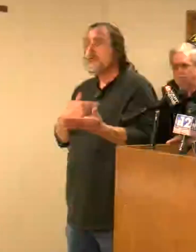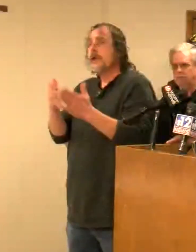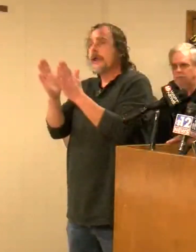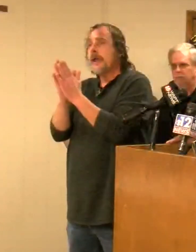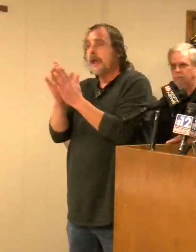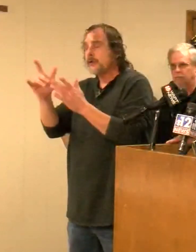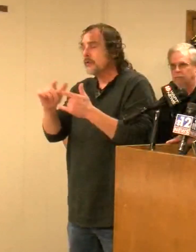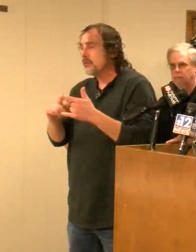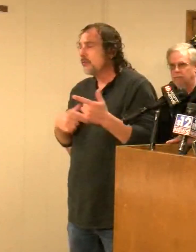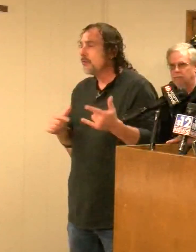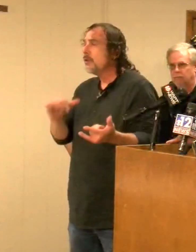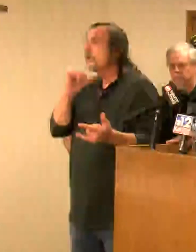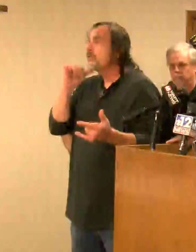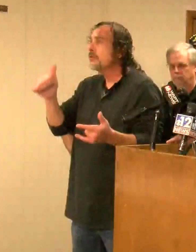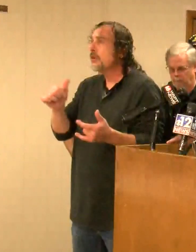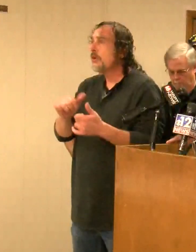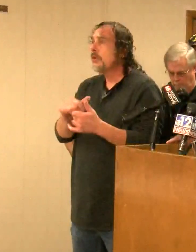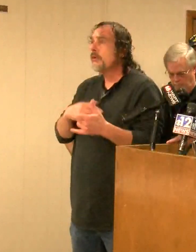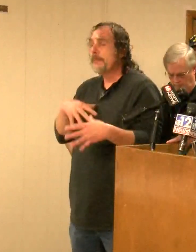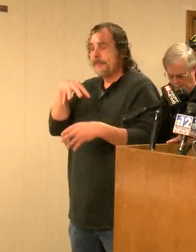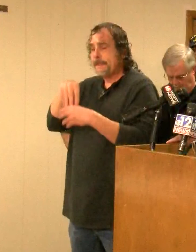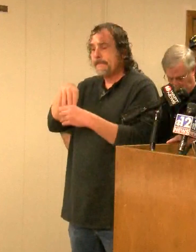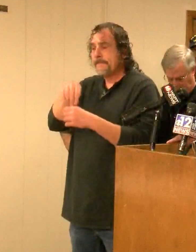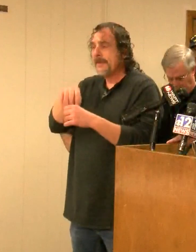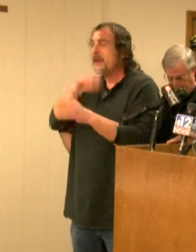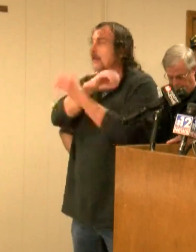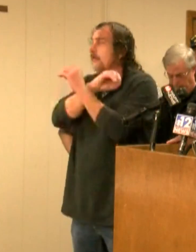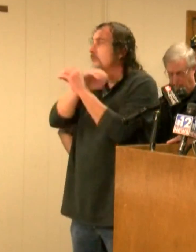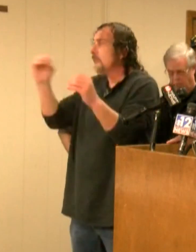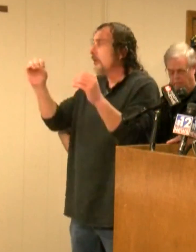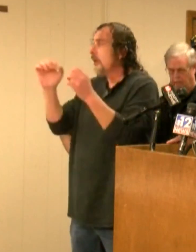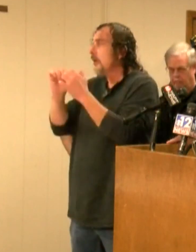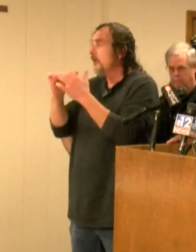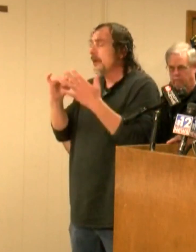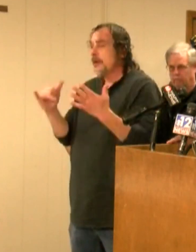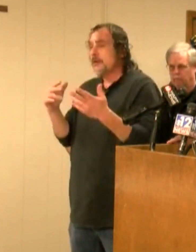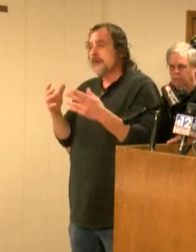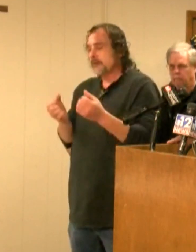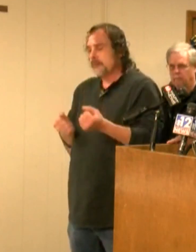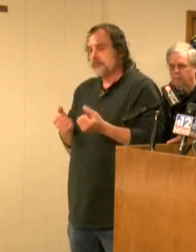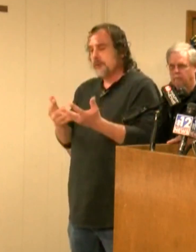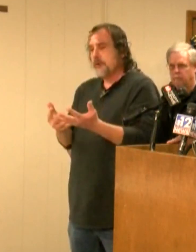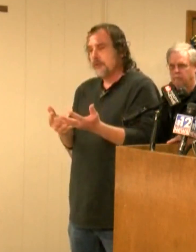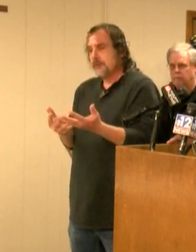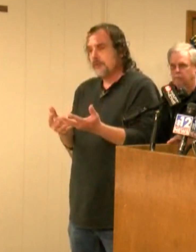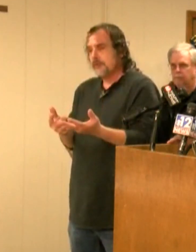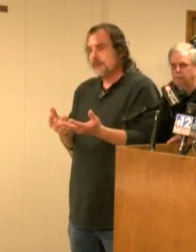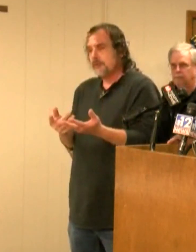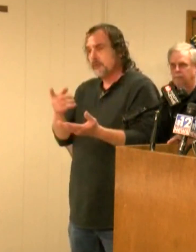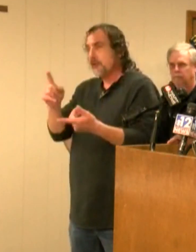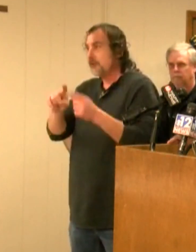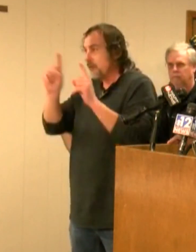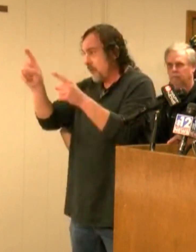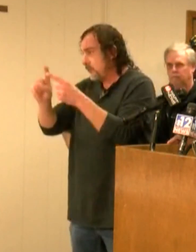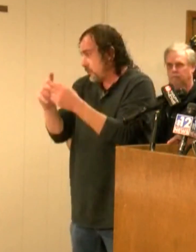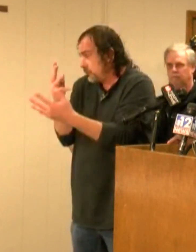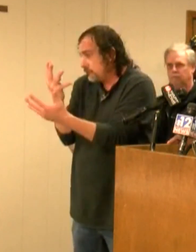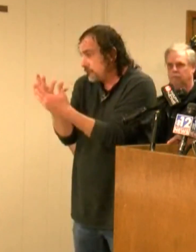you, do not participate in anything that perhaps that would cause you to go to